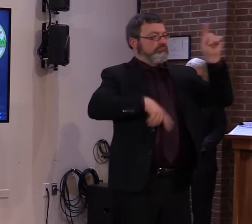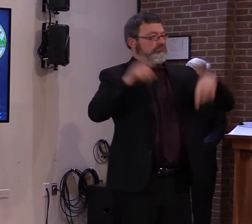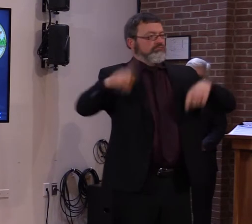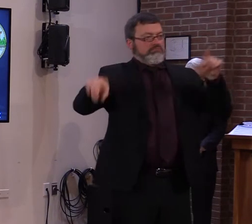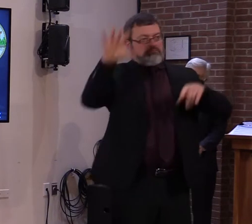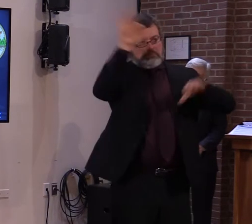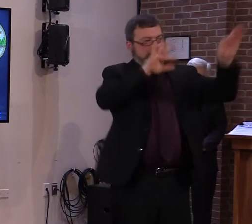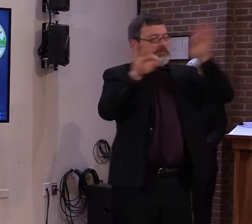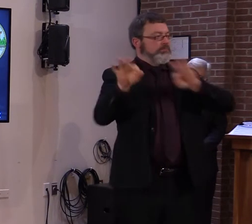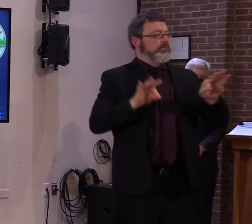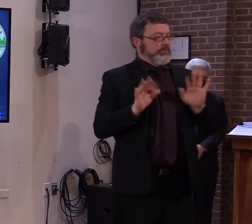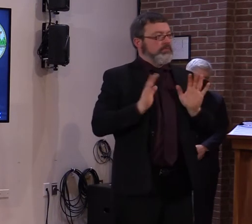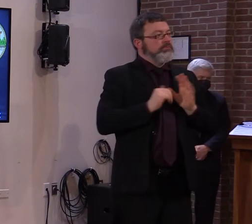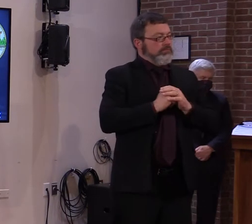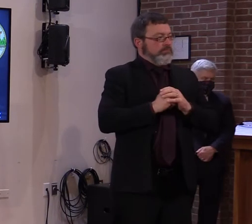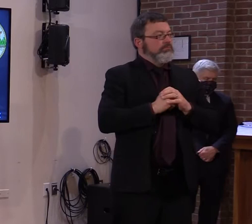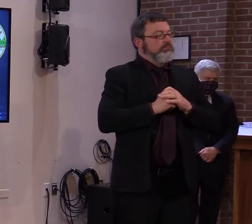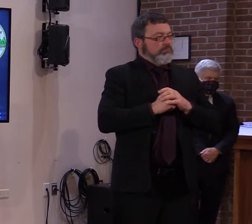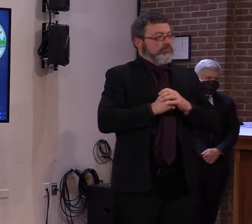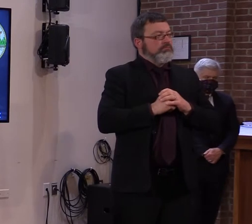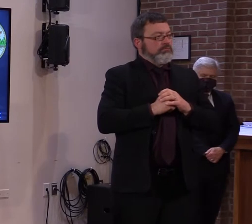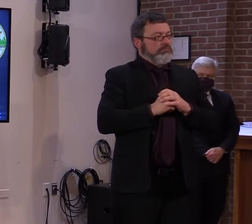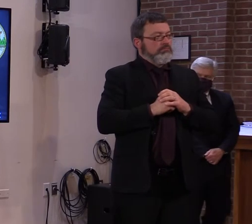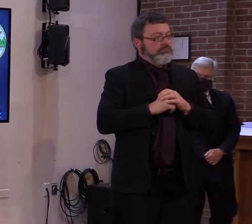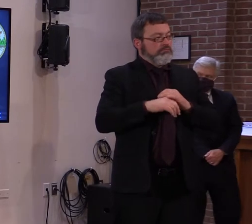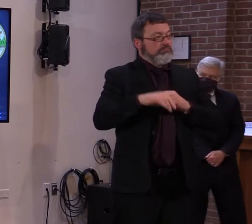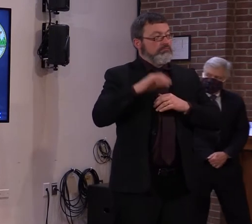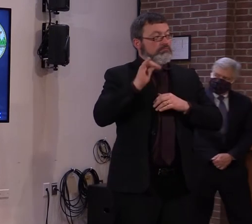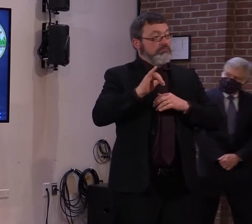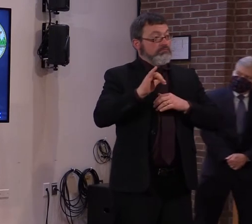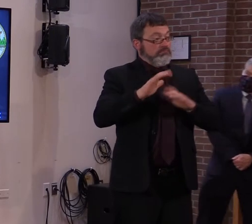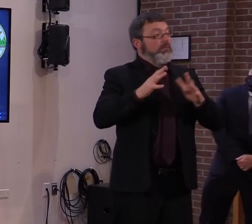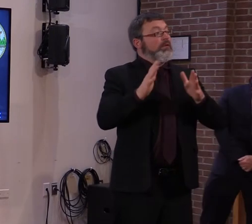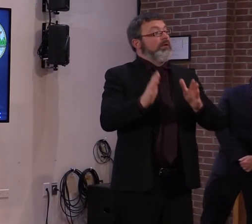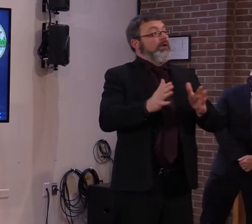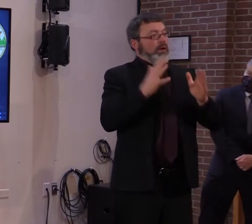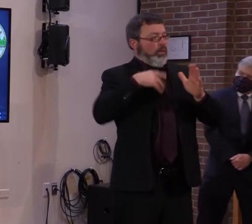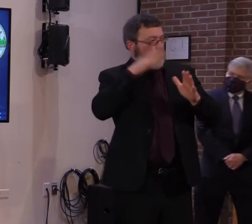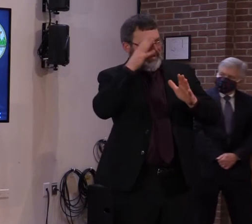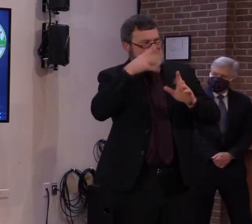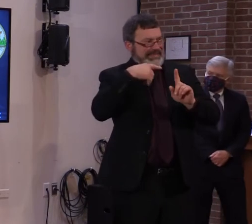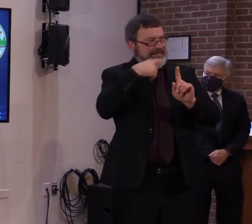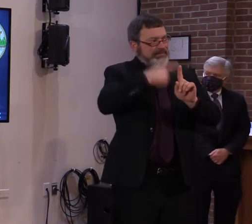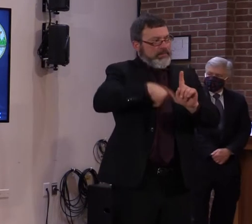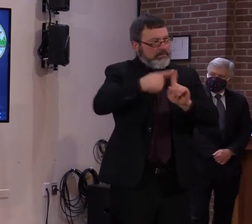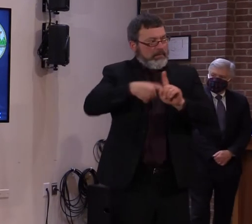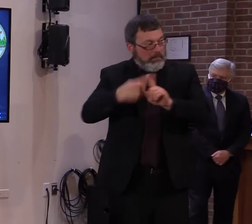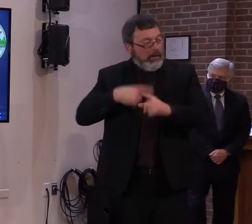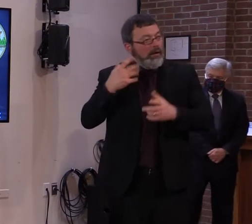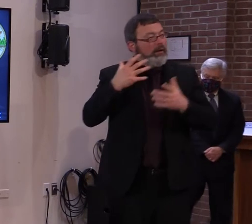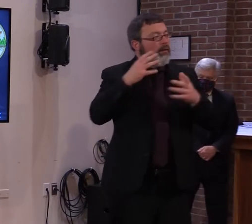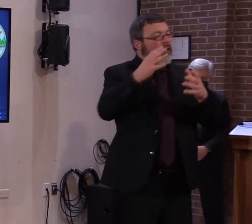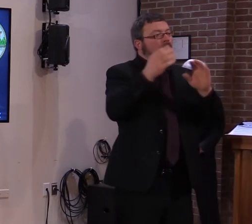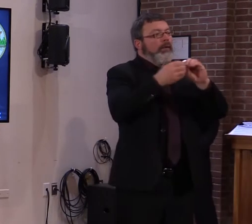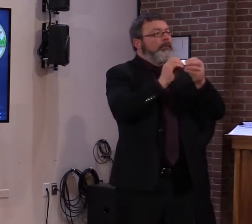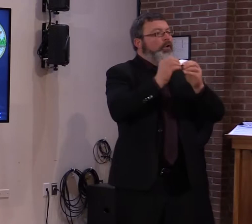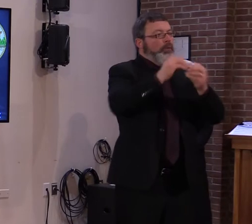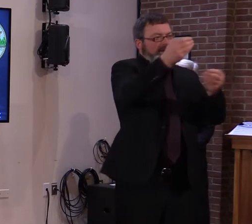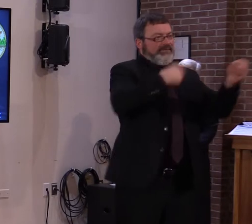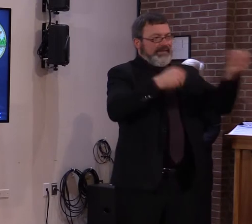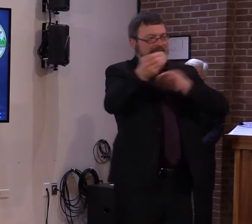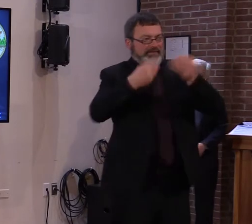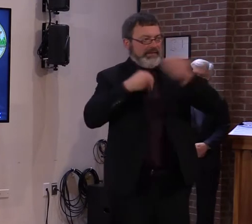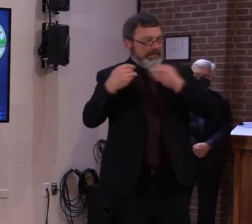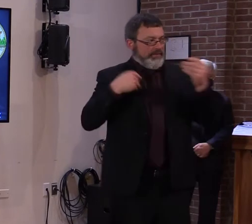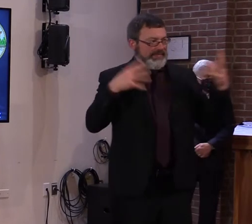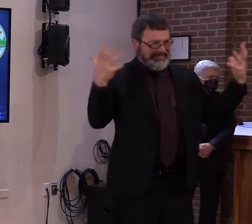Also, every month we collect data on how schools are implementing in-person, remote, and hybrid learning. I'd like to make some observation of that data. I don't know if we